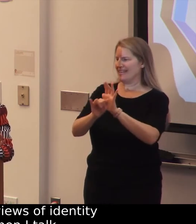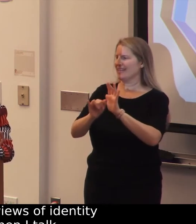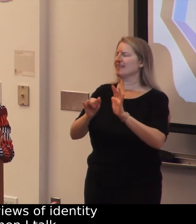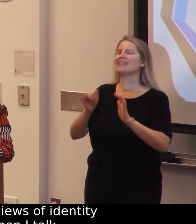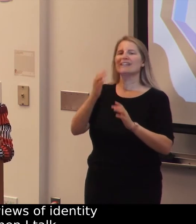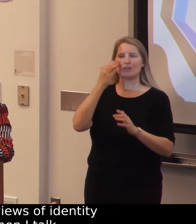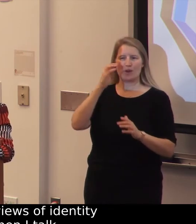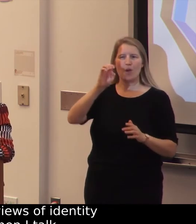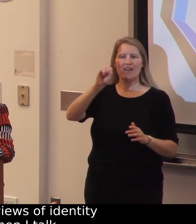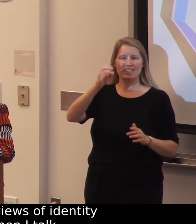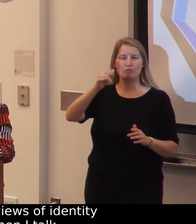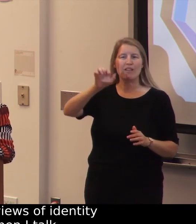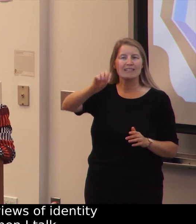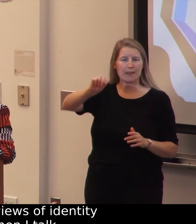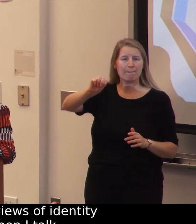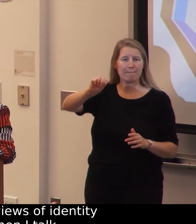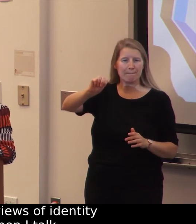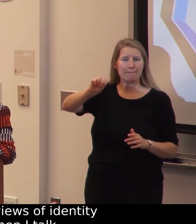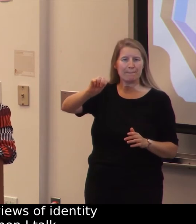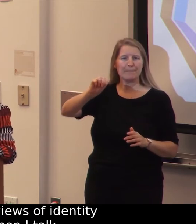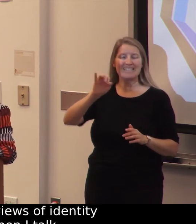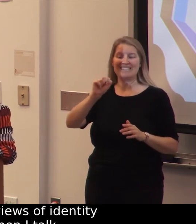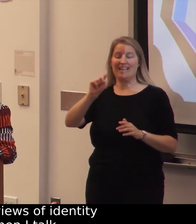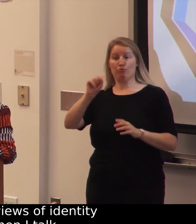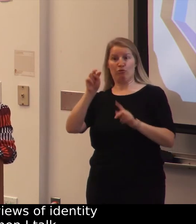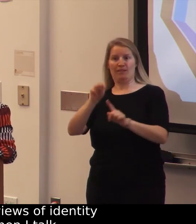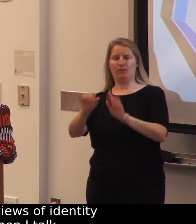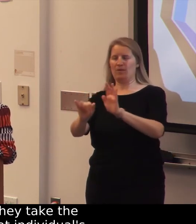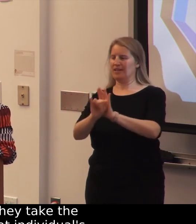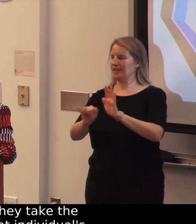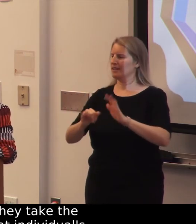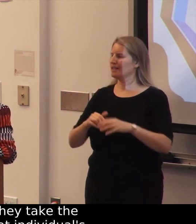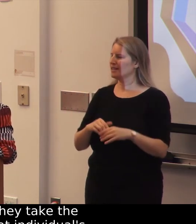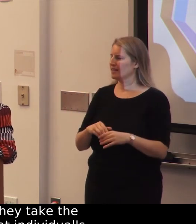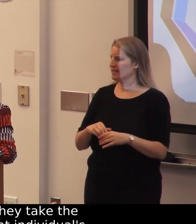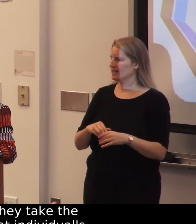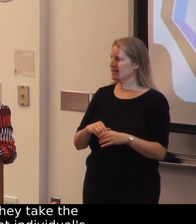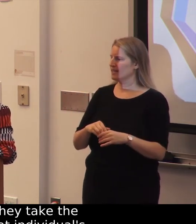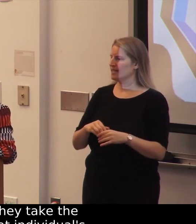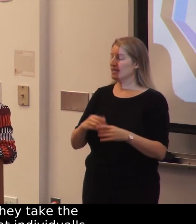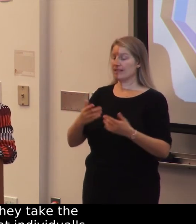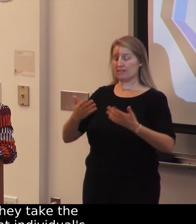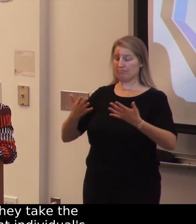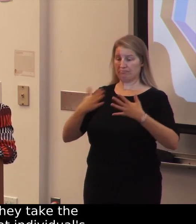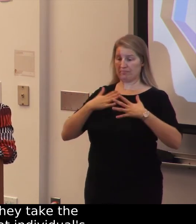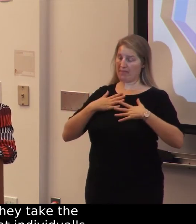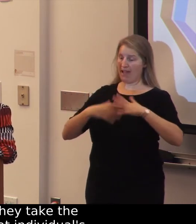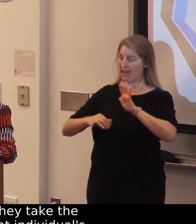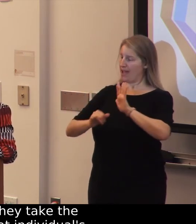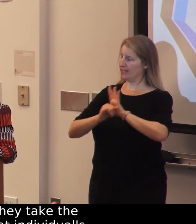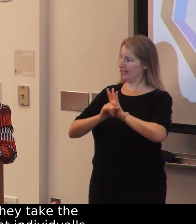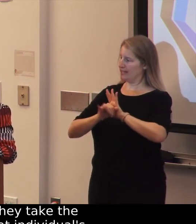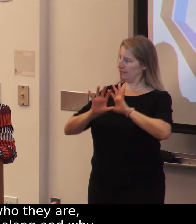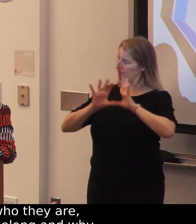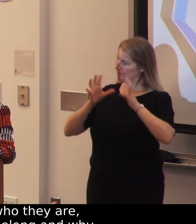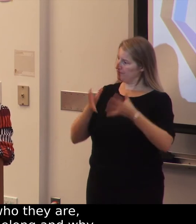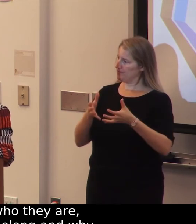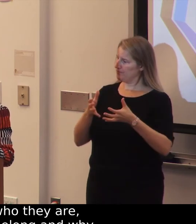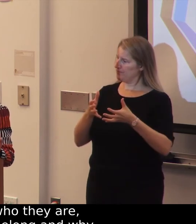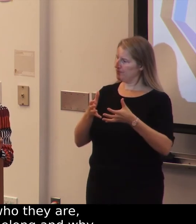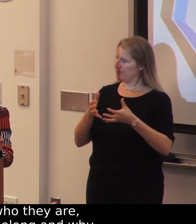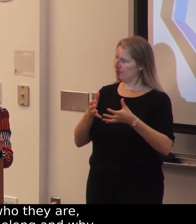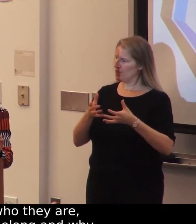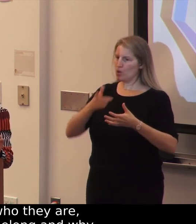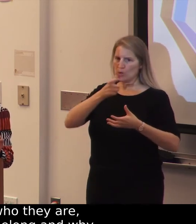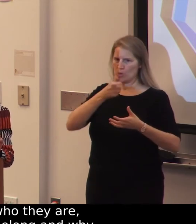essentialist views of identity. And when I talk about essentialist views of identity, they take the position that individuals' identities, that is, the